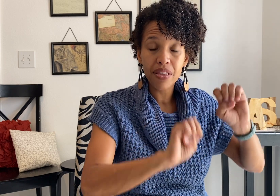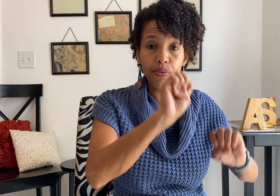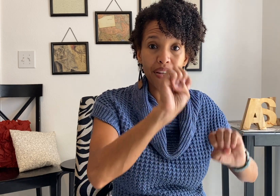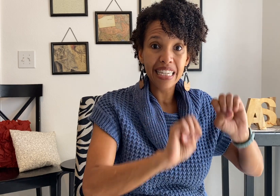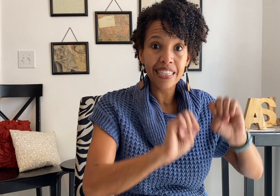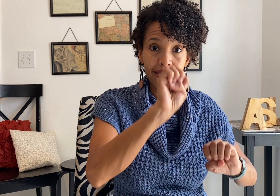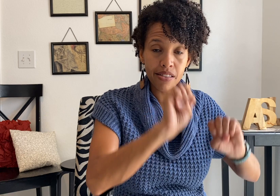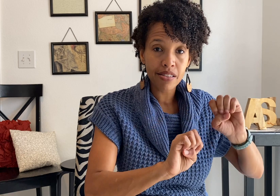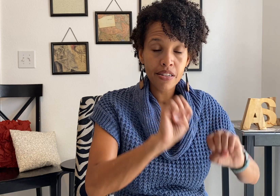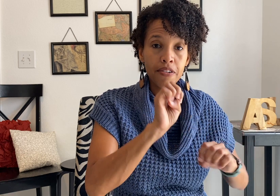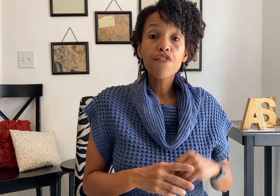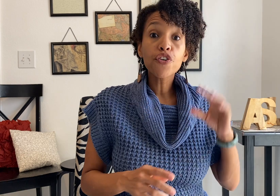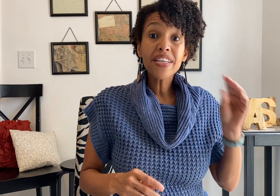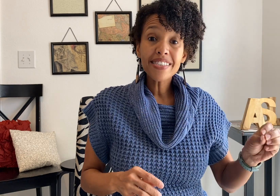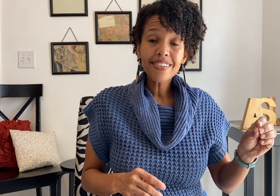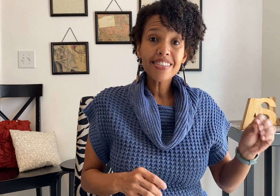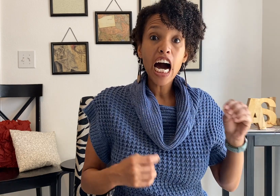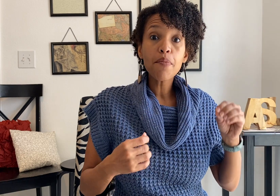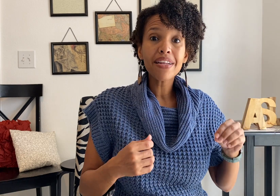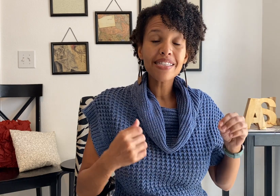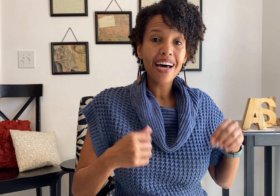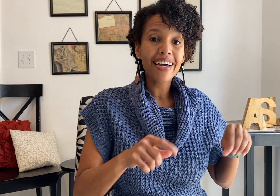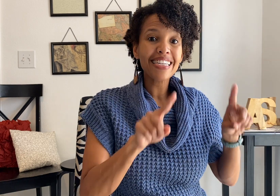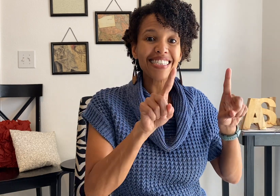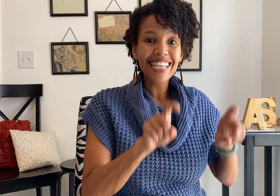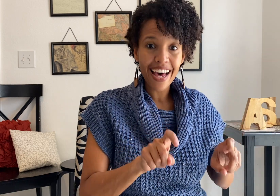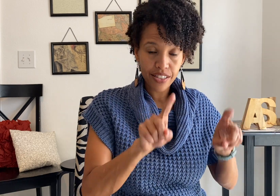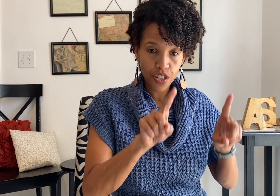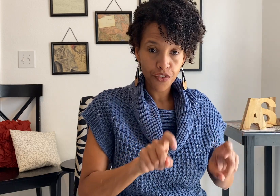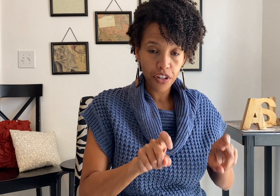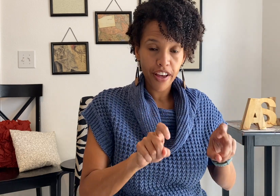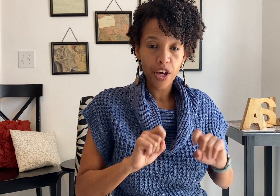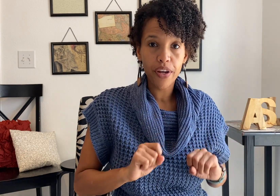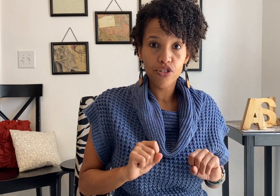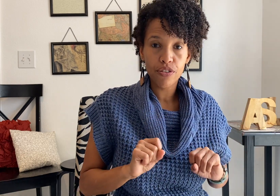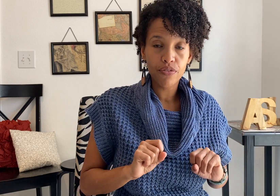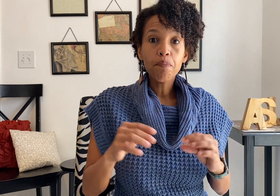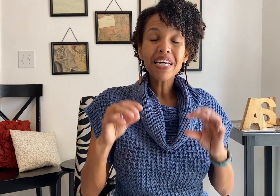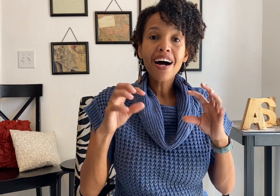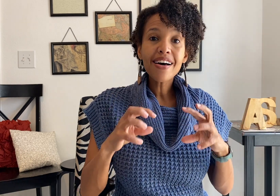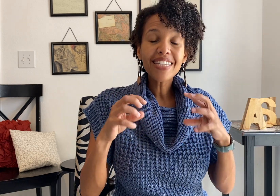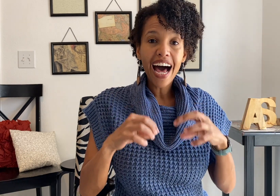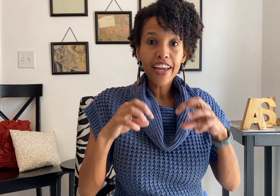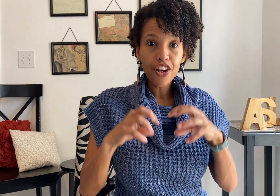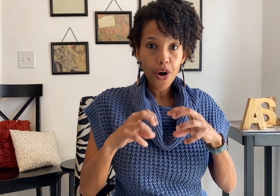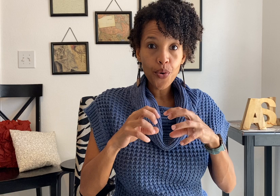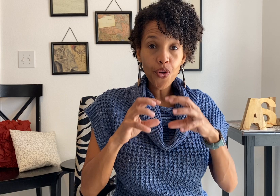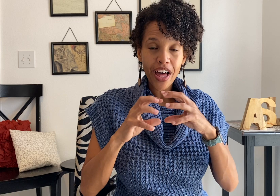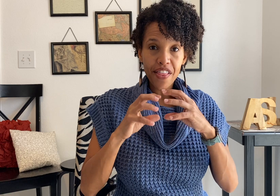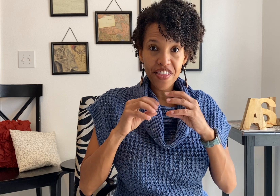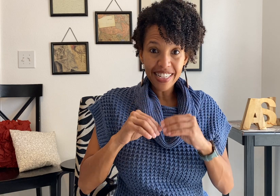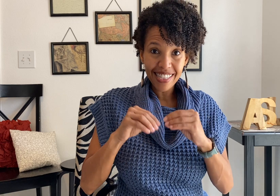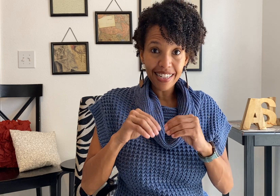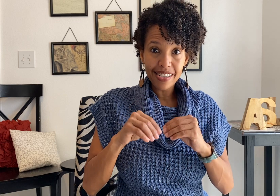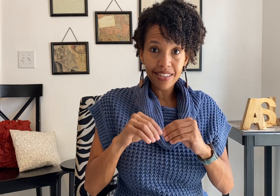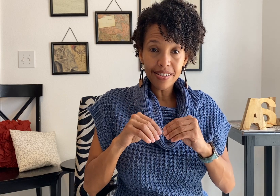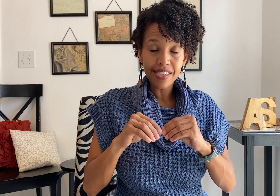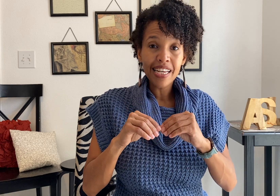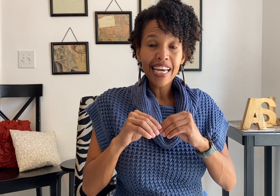with ease. For this sentence, I'm going to sign test for evaluation. Because I know that this sentence